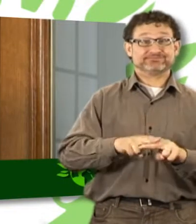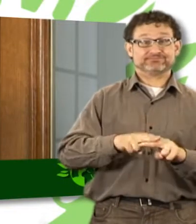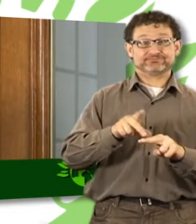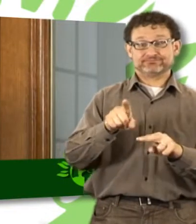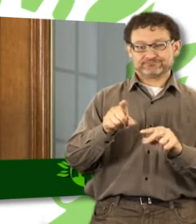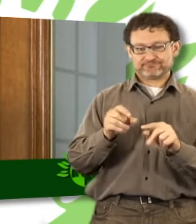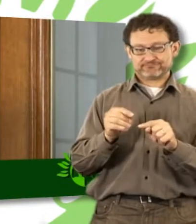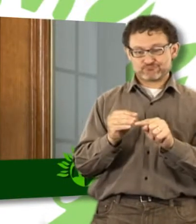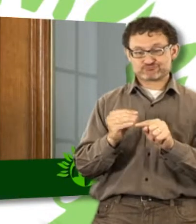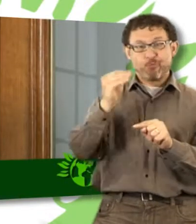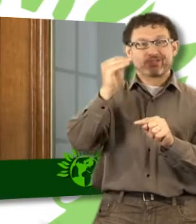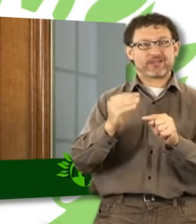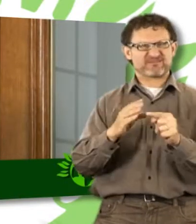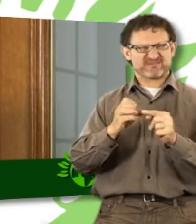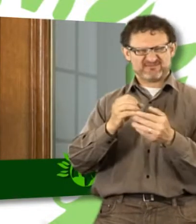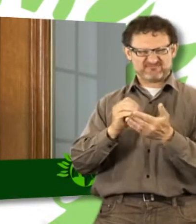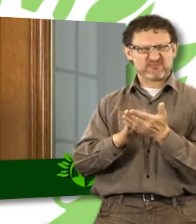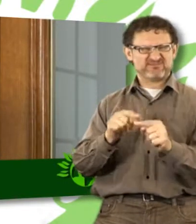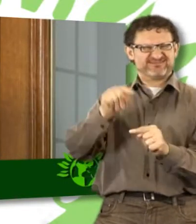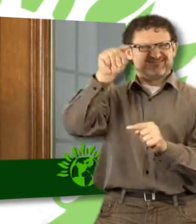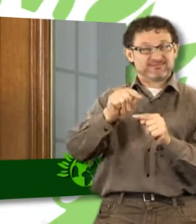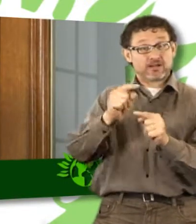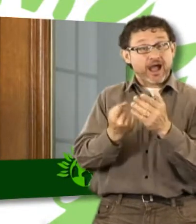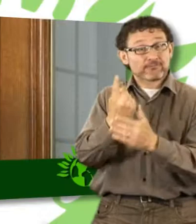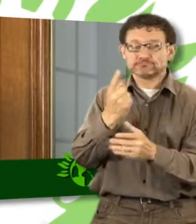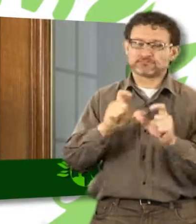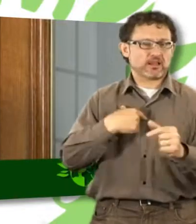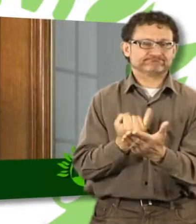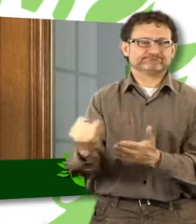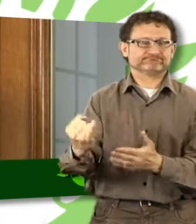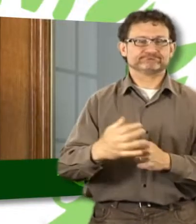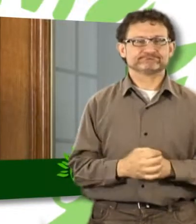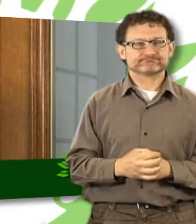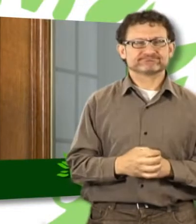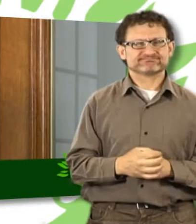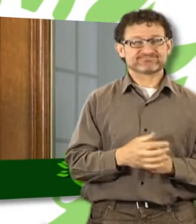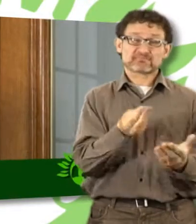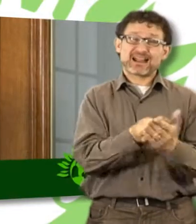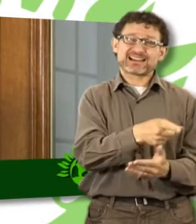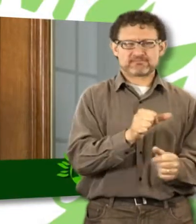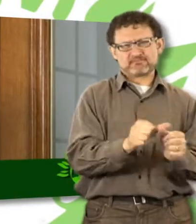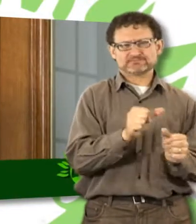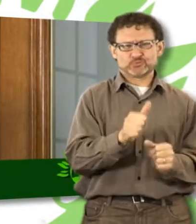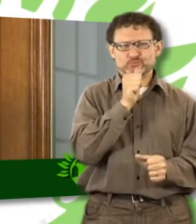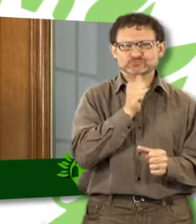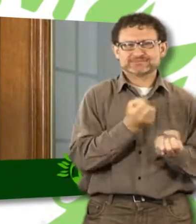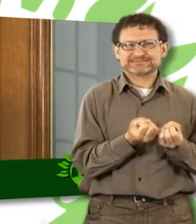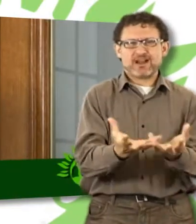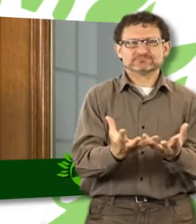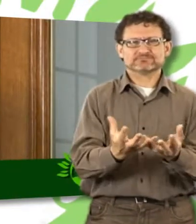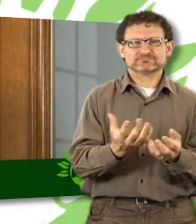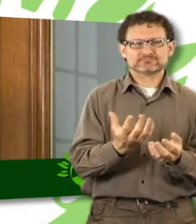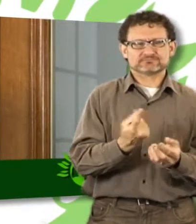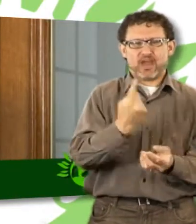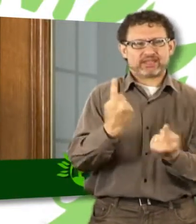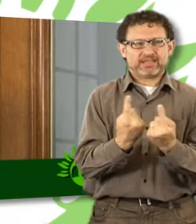to London instead of Liverpool, and certainly sooner than Liverpool. So I see this as a reason for us to oppose